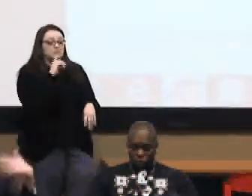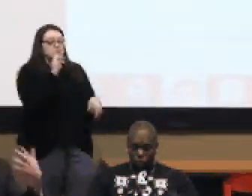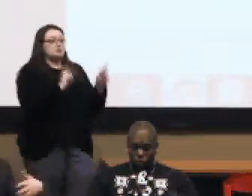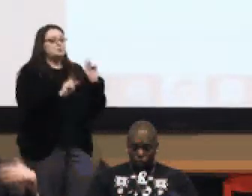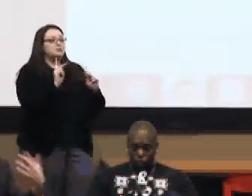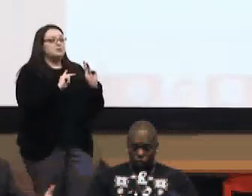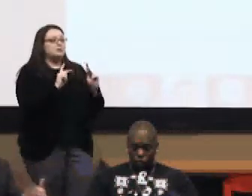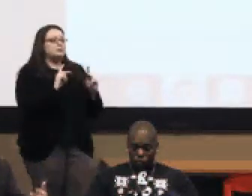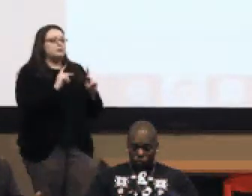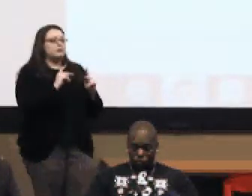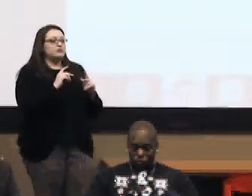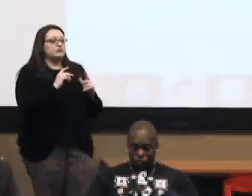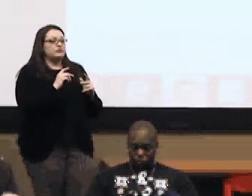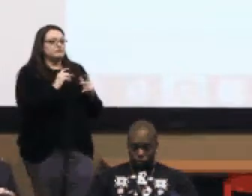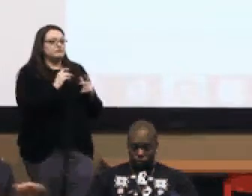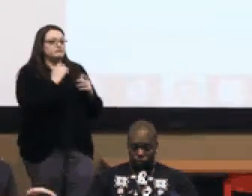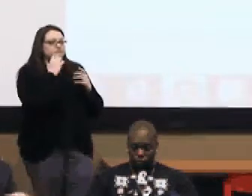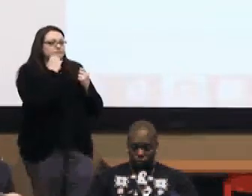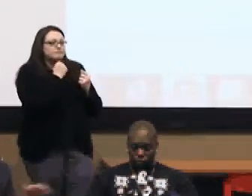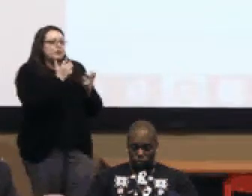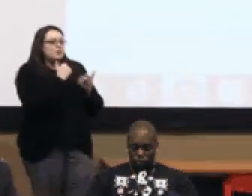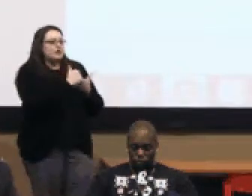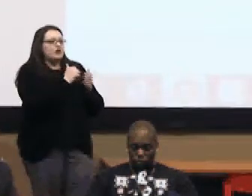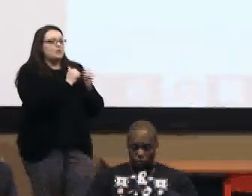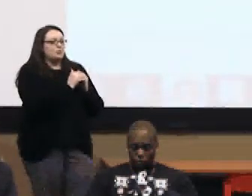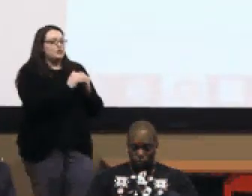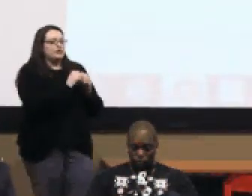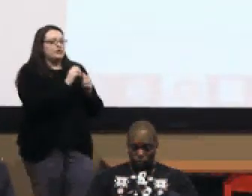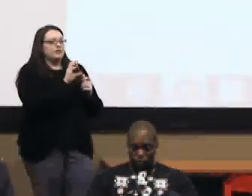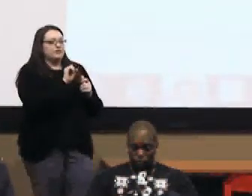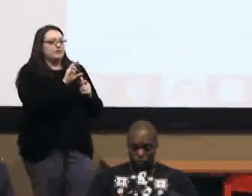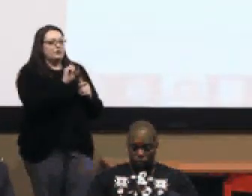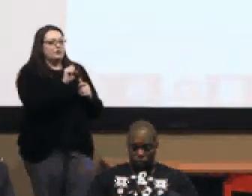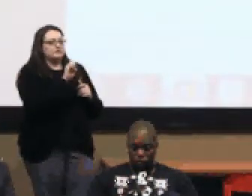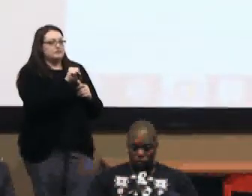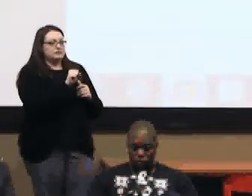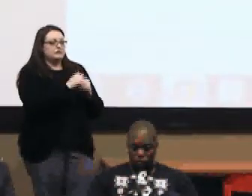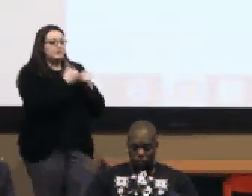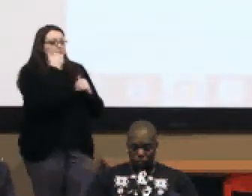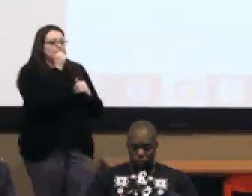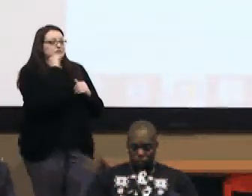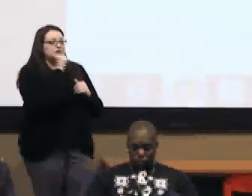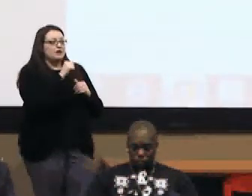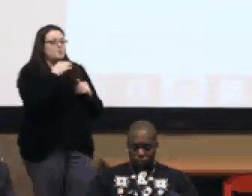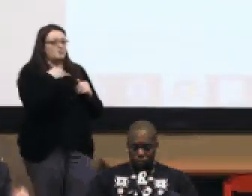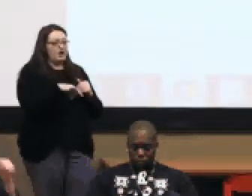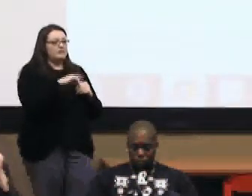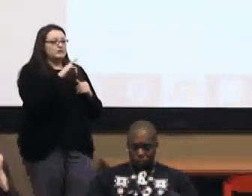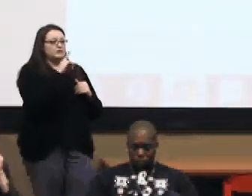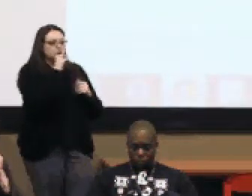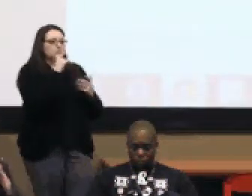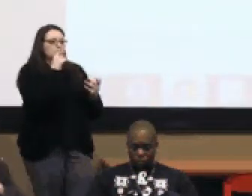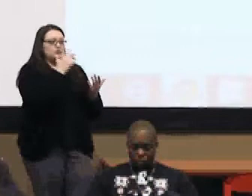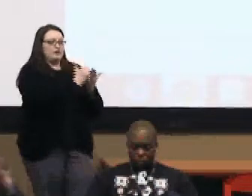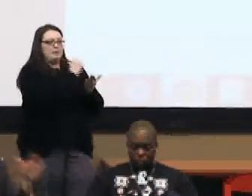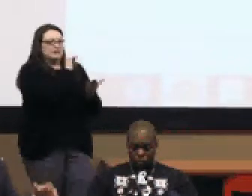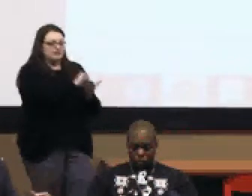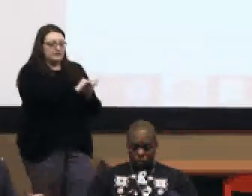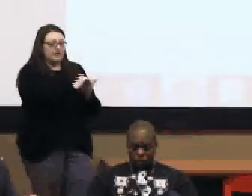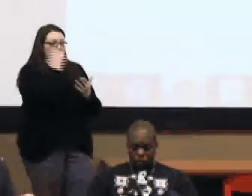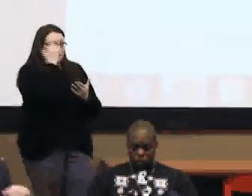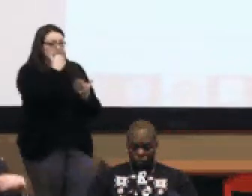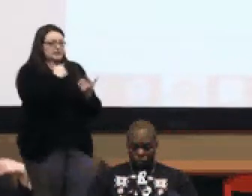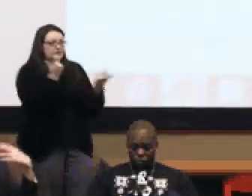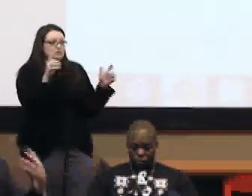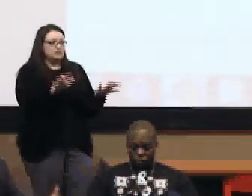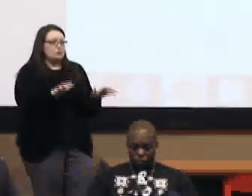people care and want to help with causes. And the best nonprofits are the ones who capitalize on that and realize that they have huge